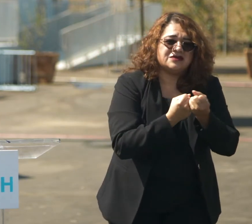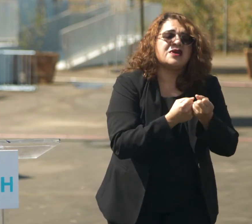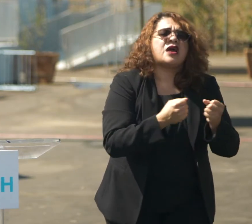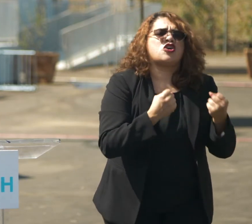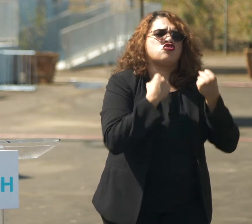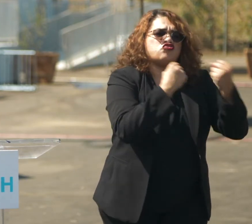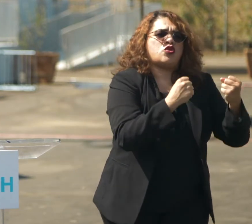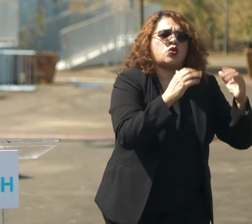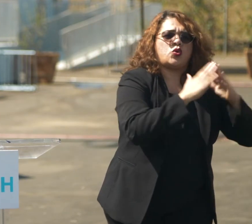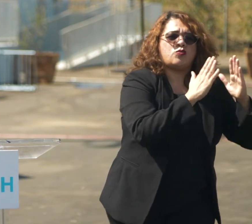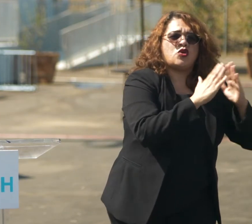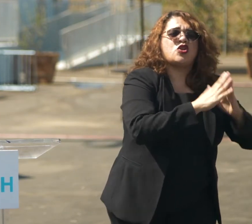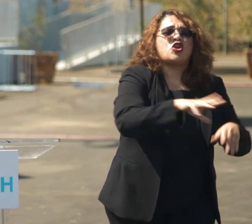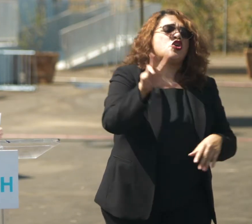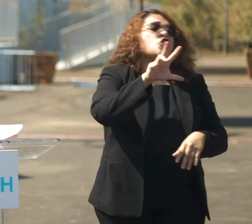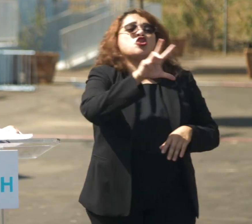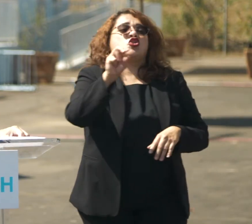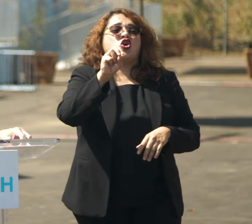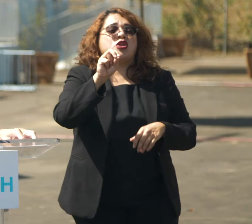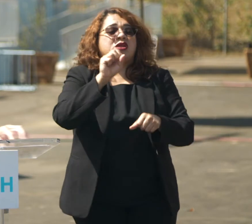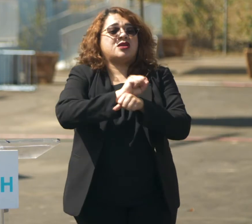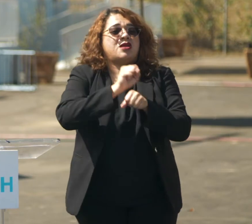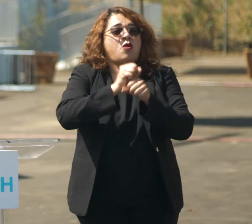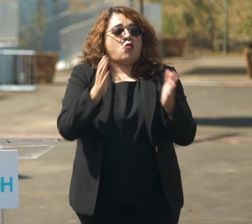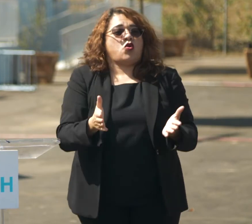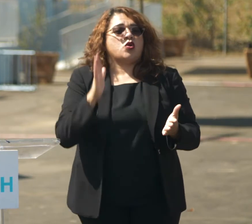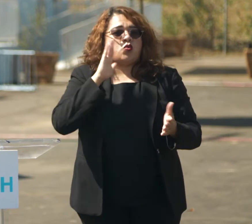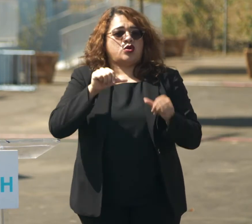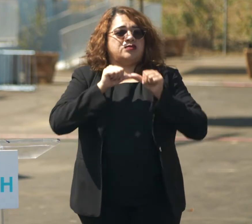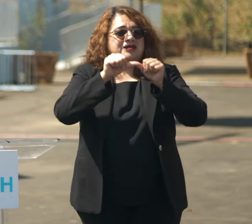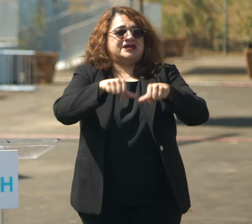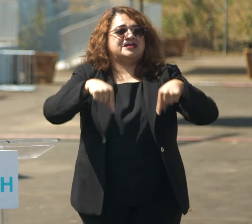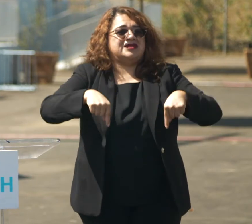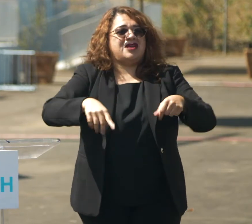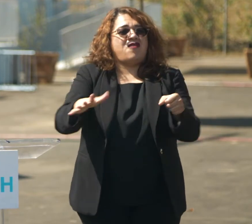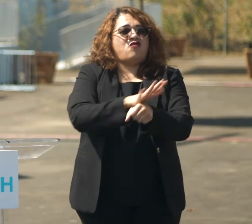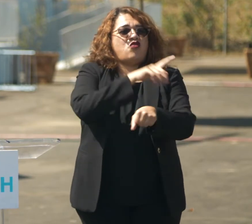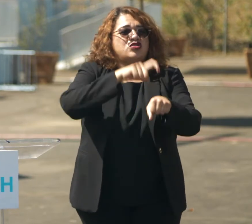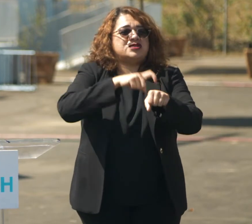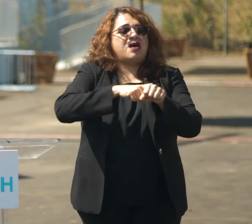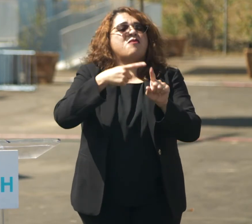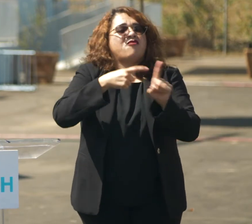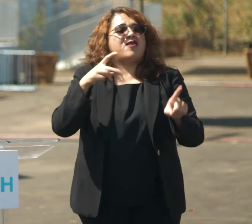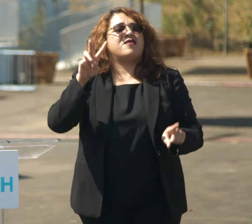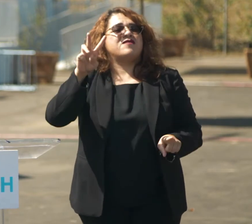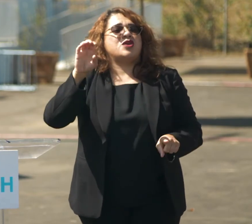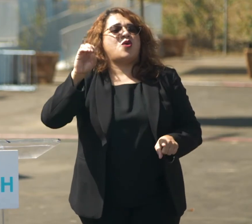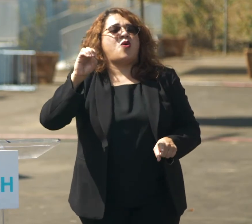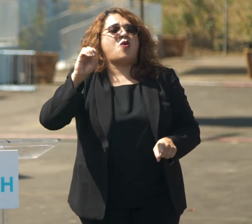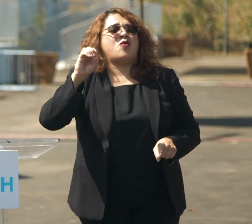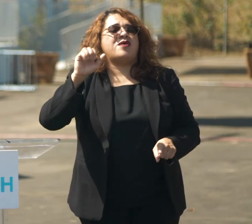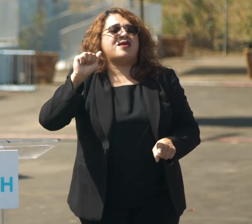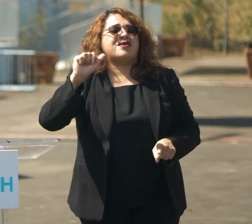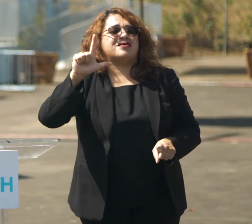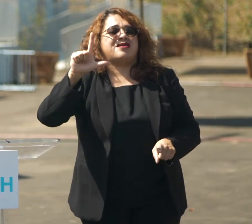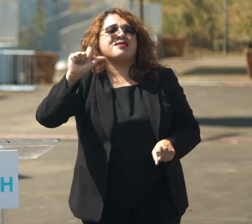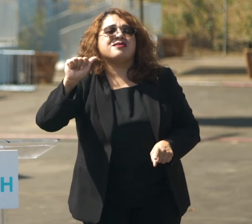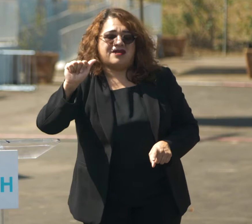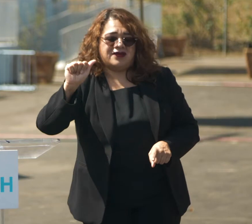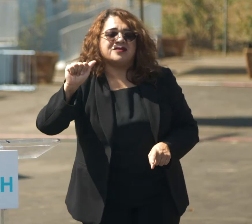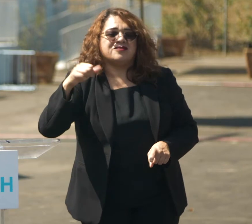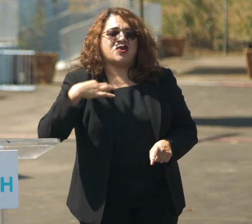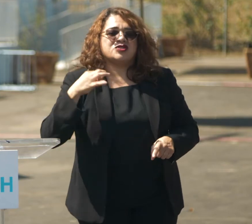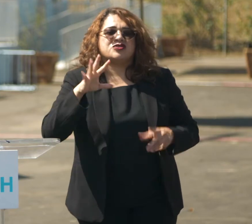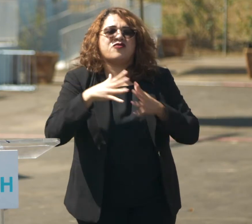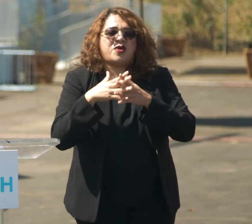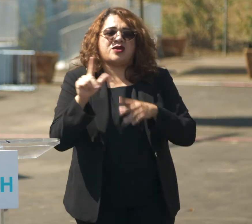staffed with 30 full-time VOA employees. Well, it's been a very difficult few months. Today's grand opening is a great moment